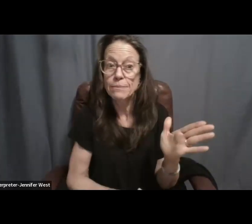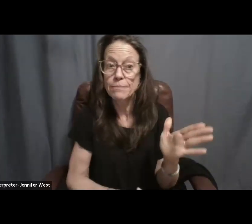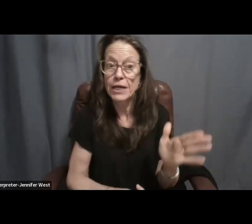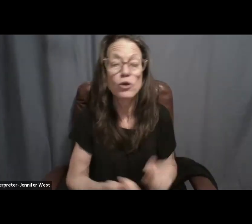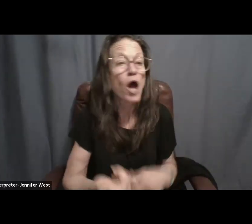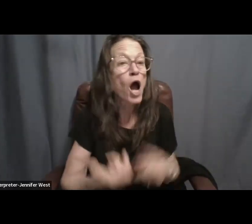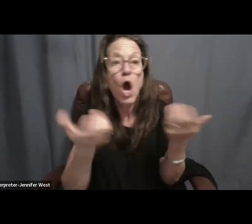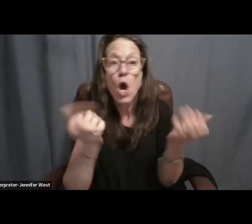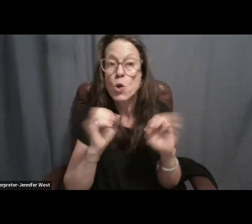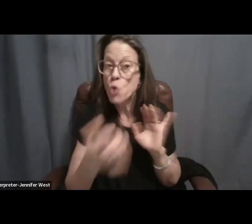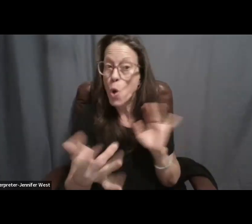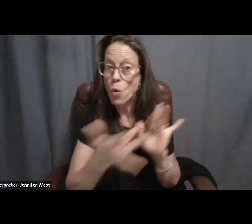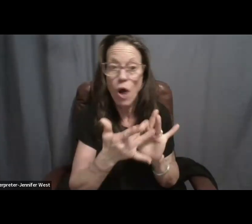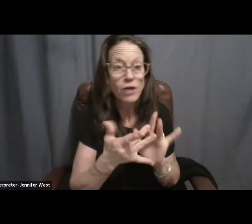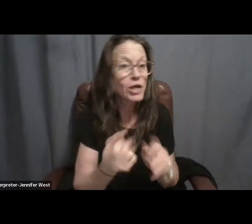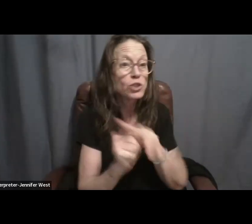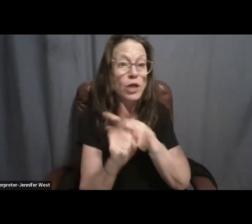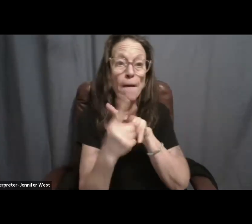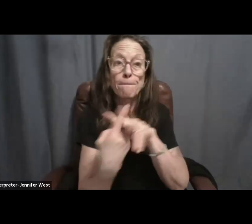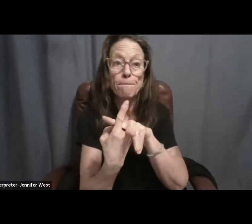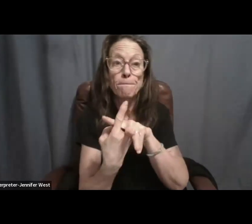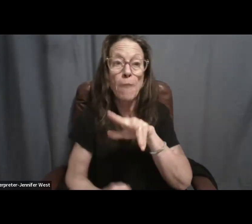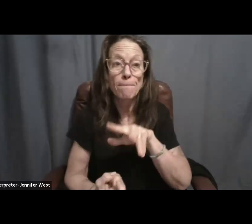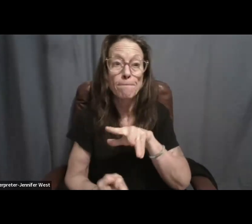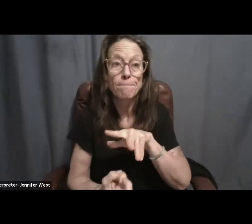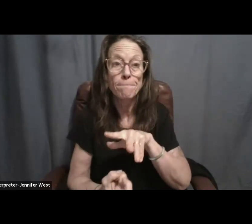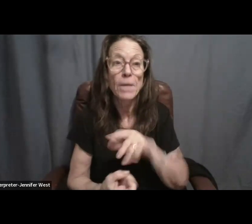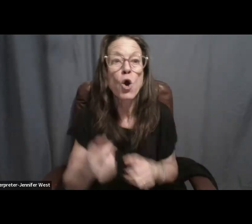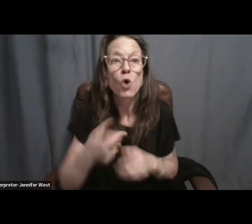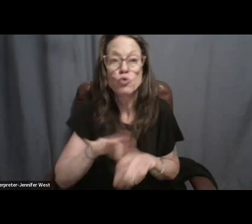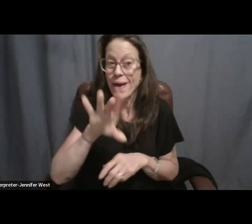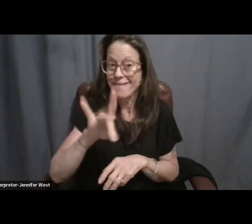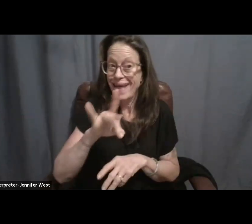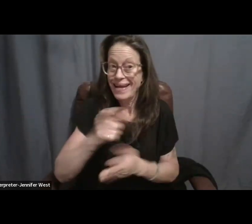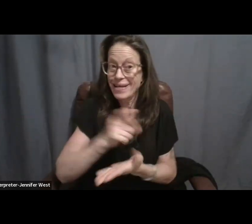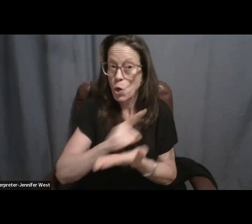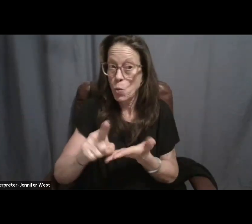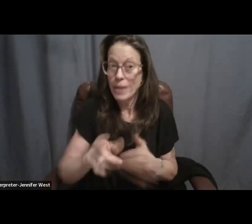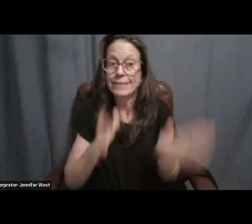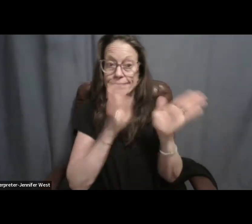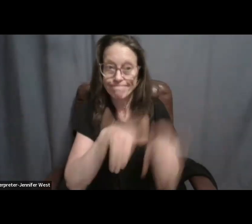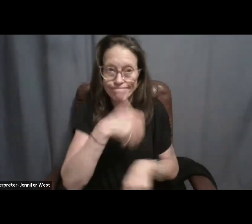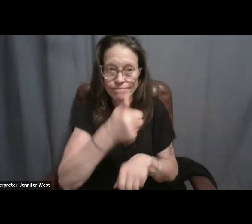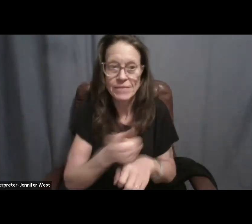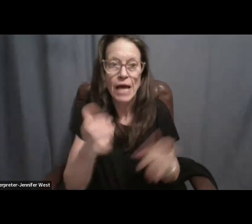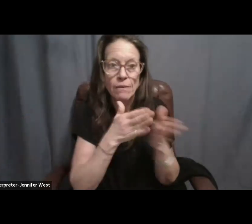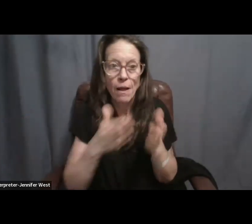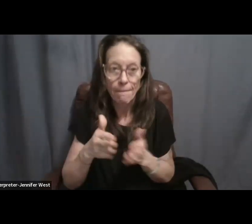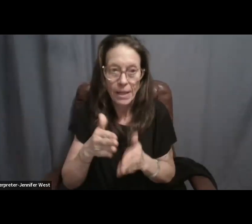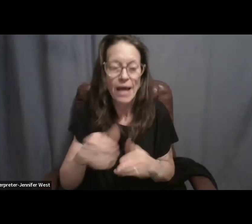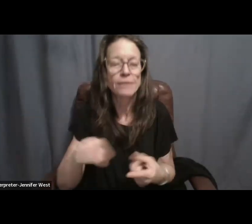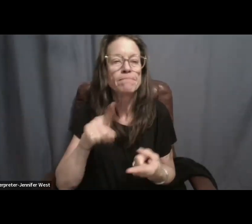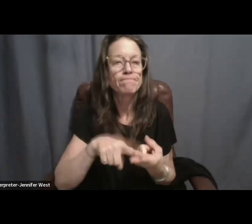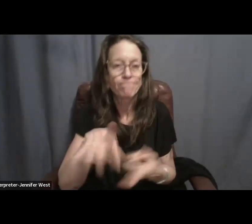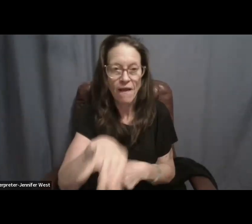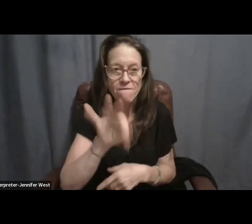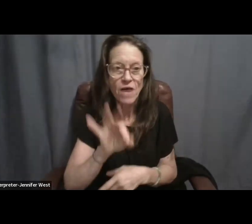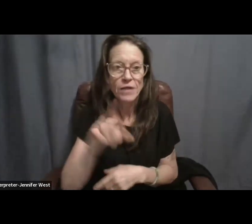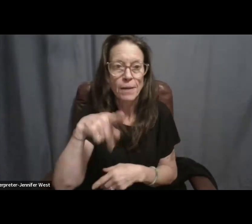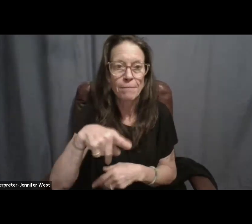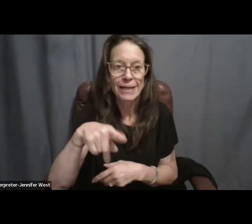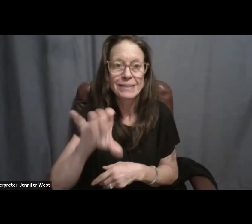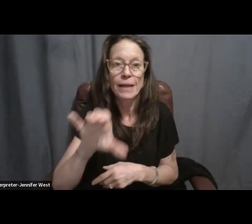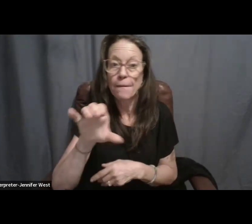no nothing. So we had 8 weeks to put together a plan and get a PCP in place and get it